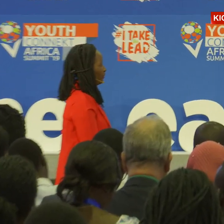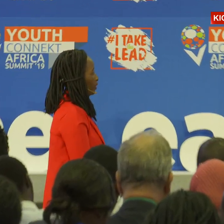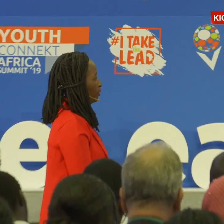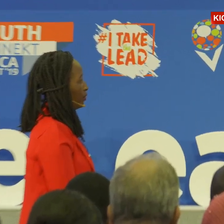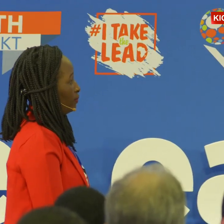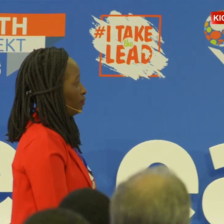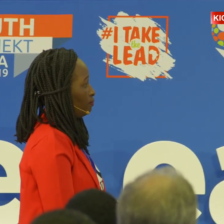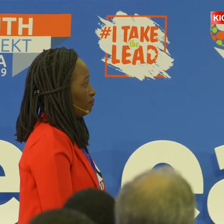health.